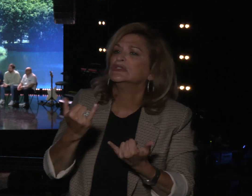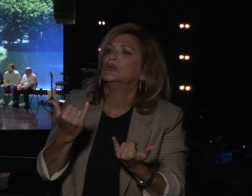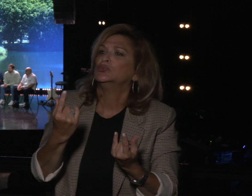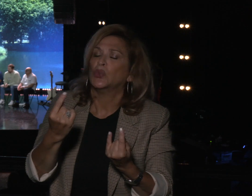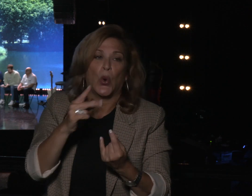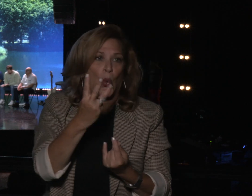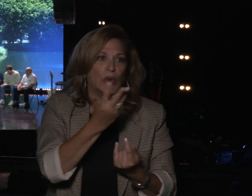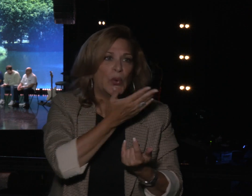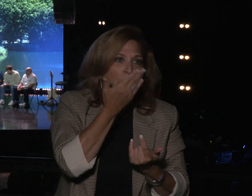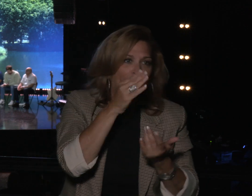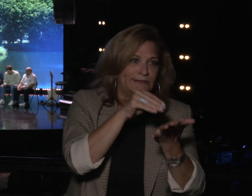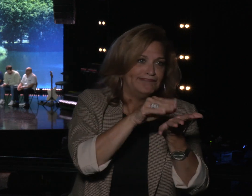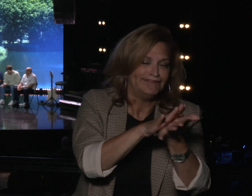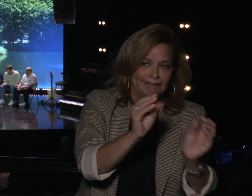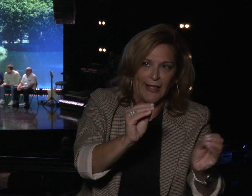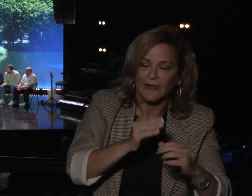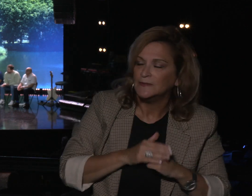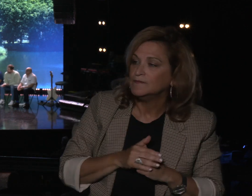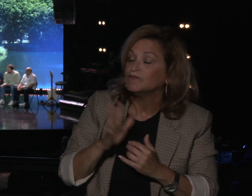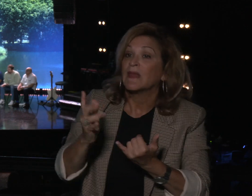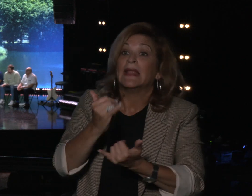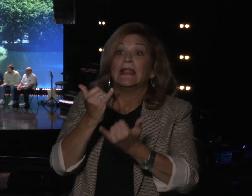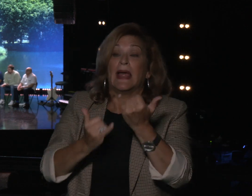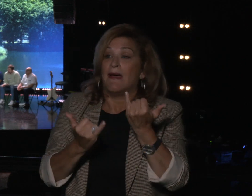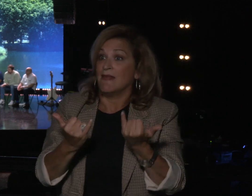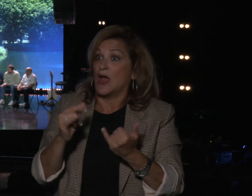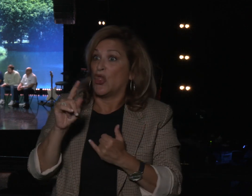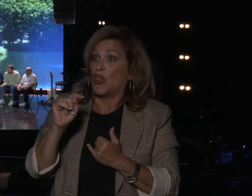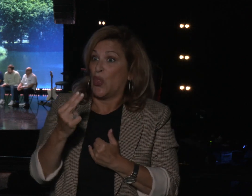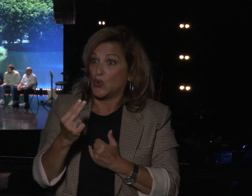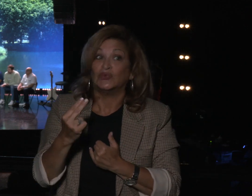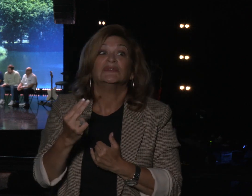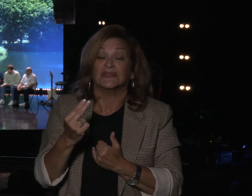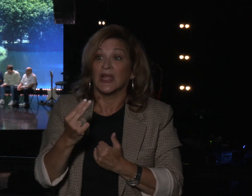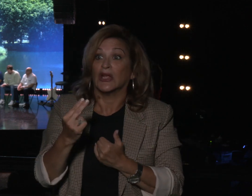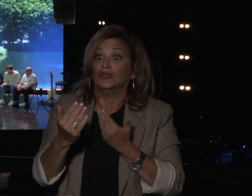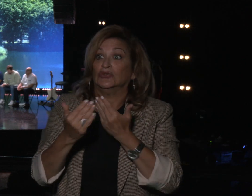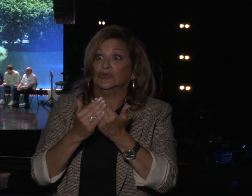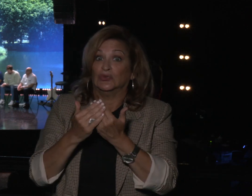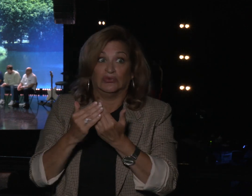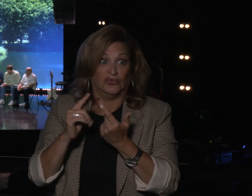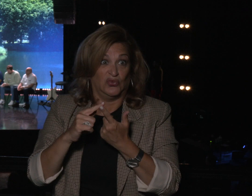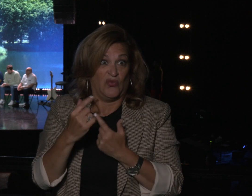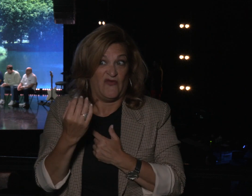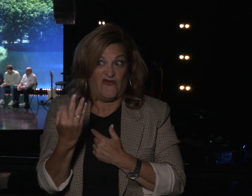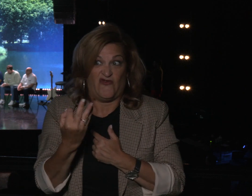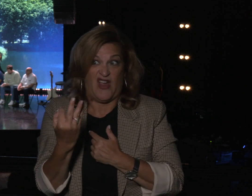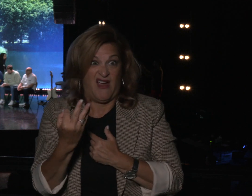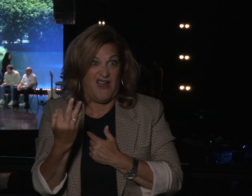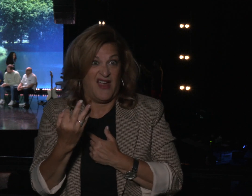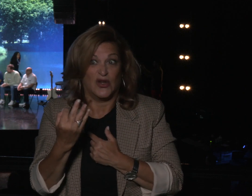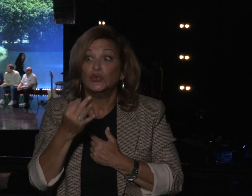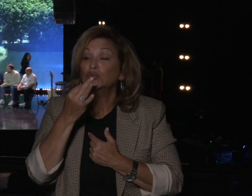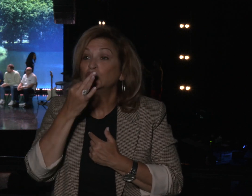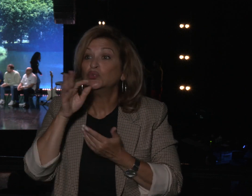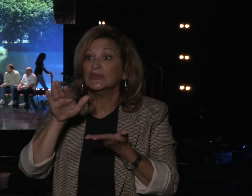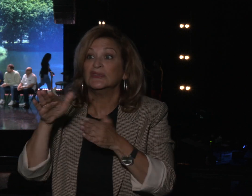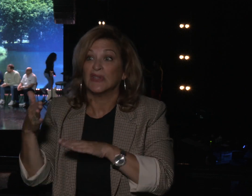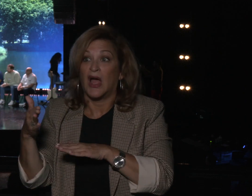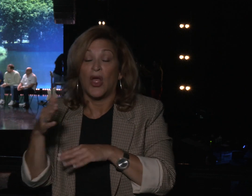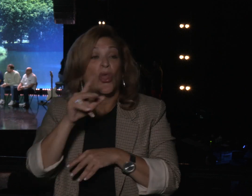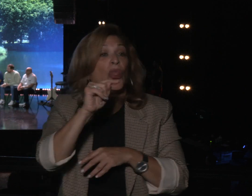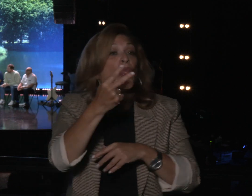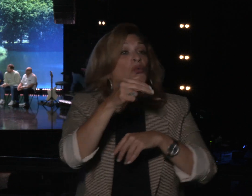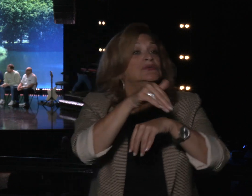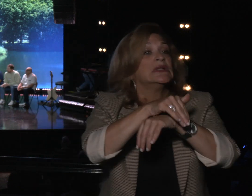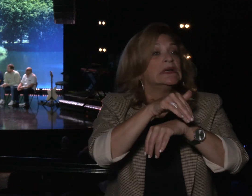We come to the Last Supper. Friday night, he's about to die. And we come to Thursday night, he's